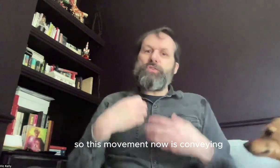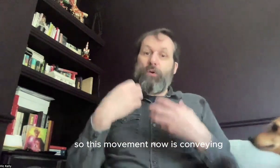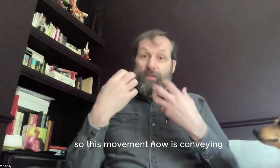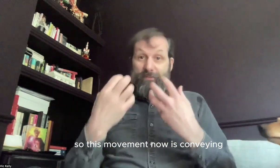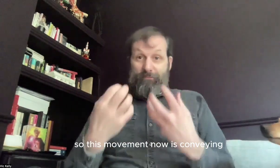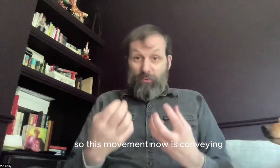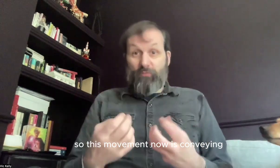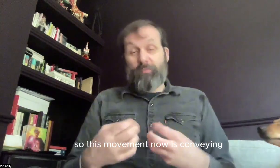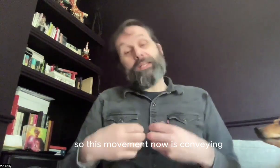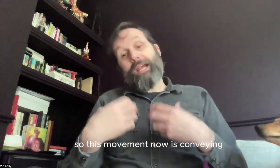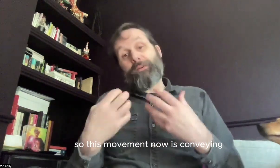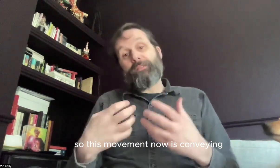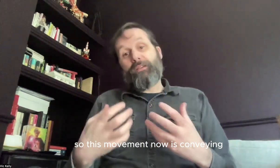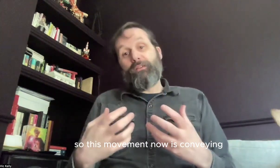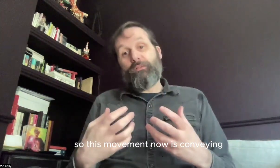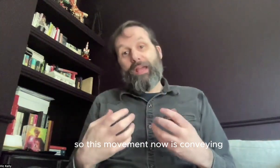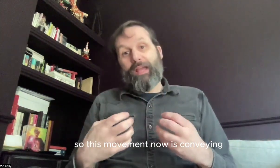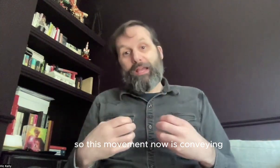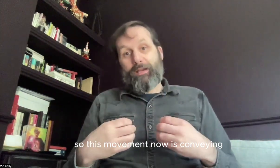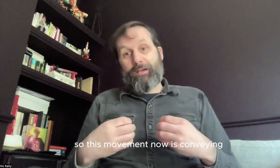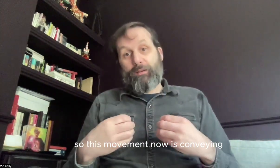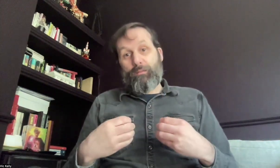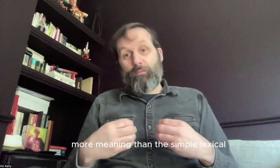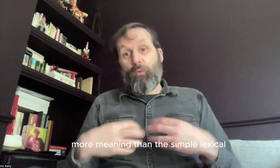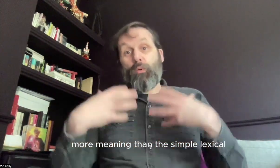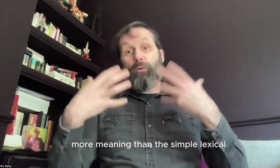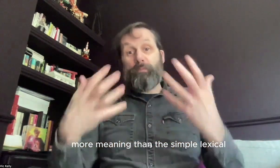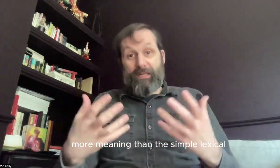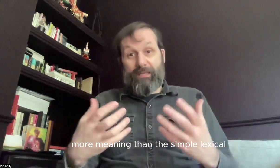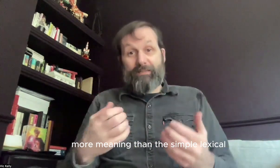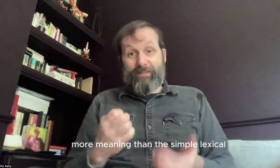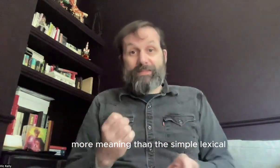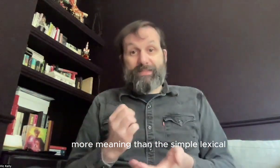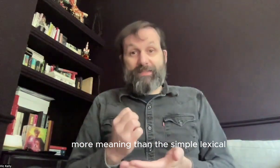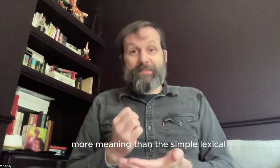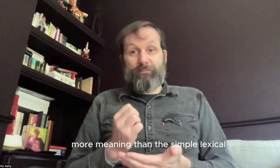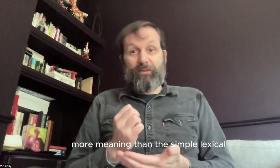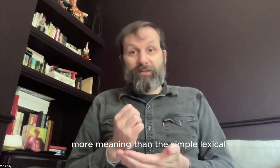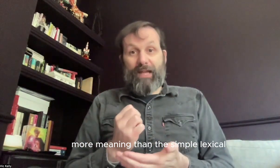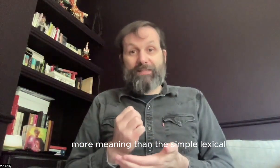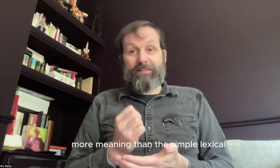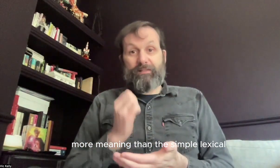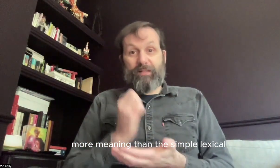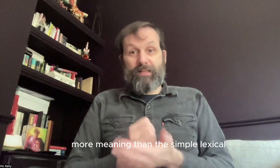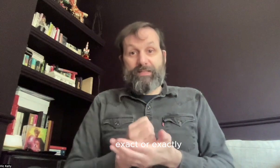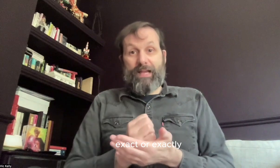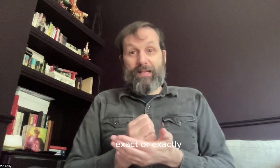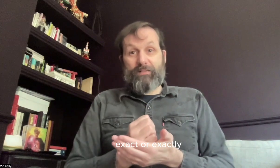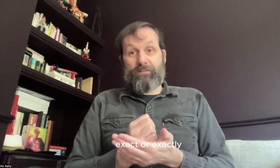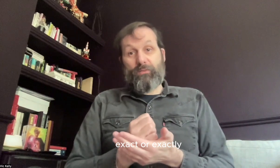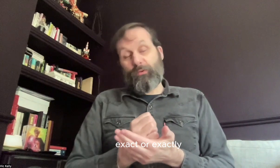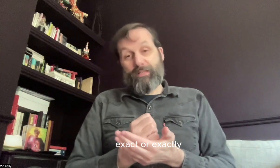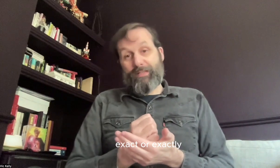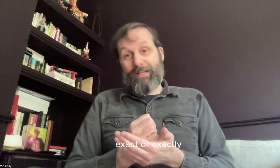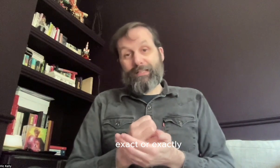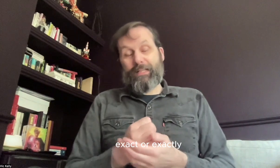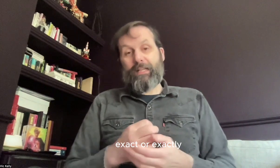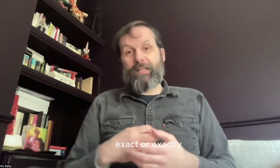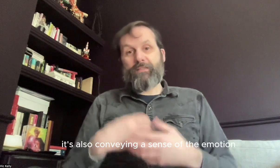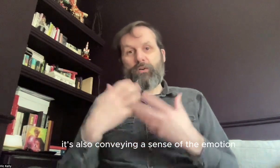so this movement now is conveying more meaning than the simple lexical exact or exactly. It's